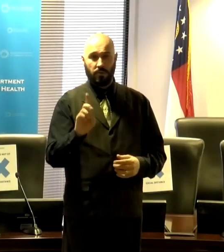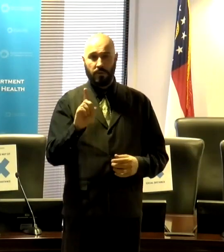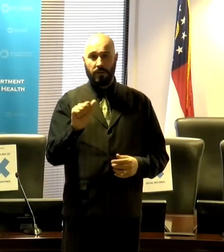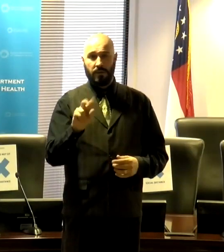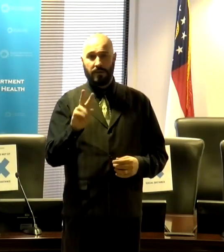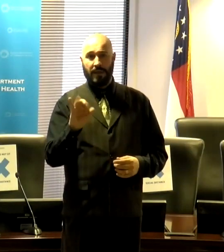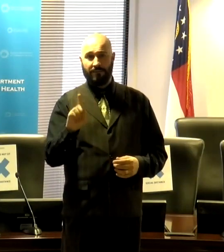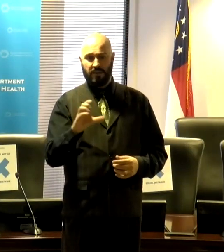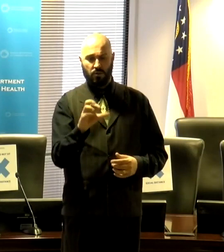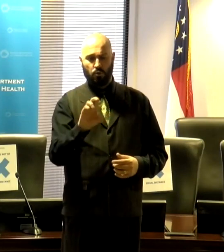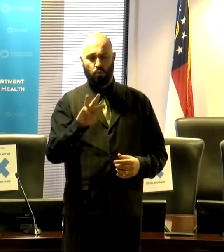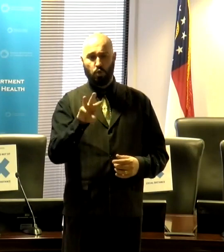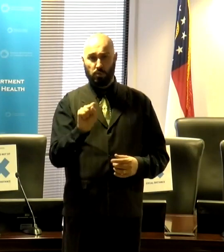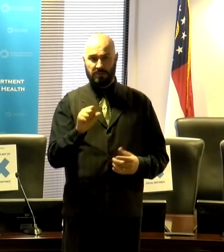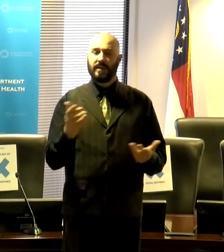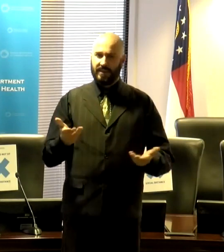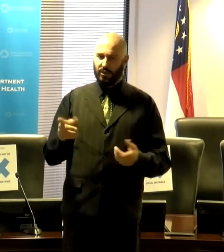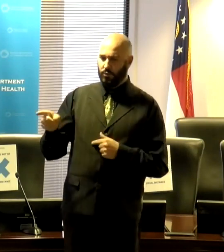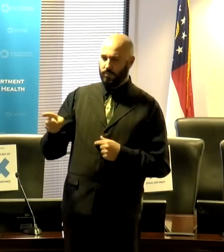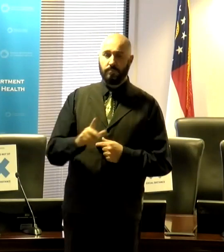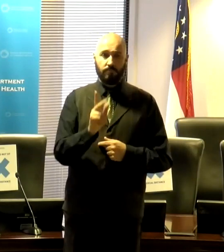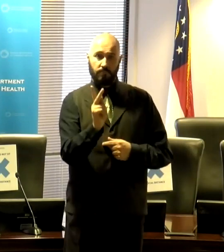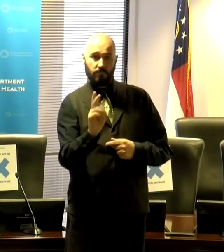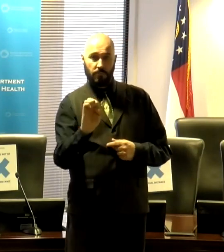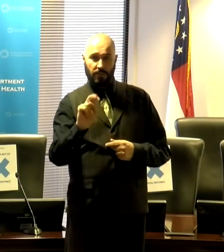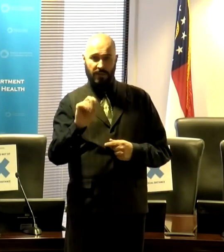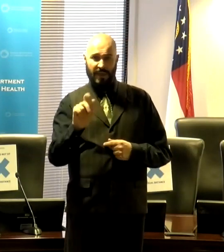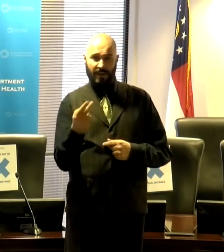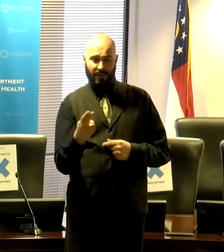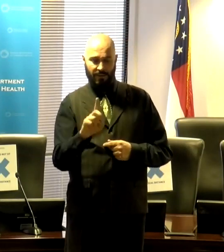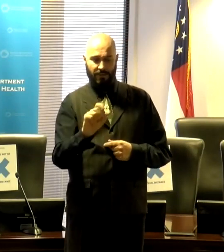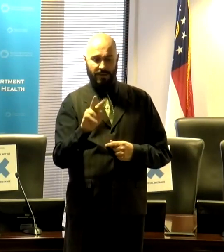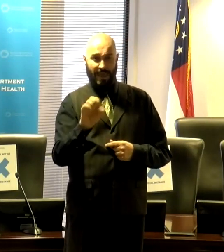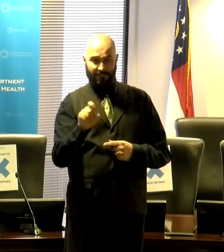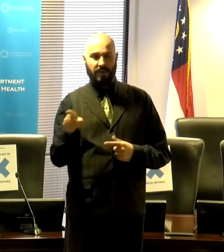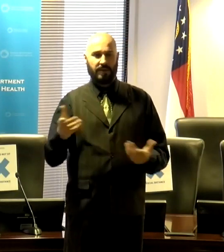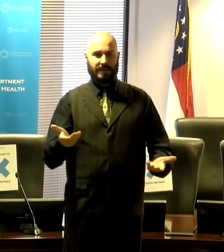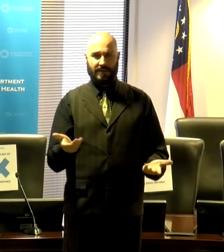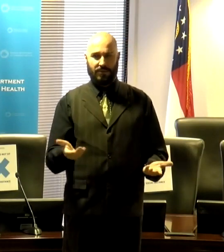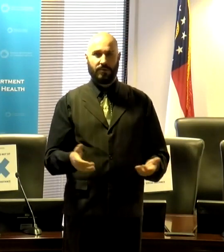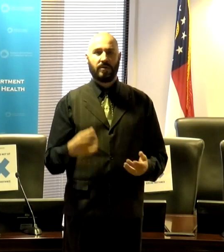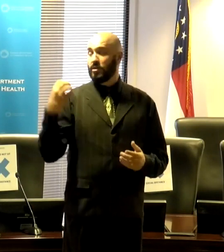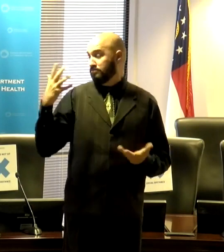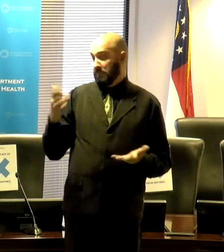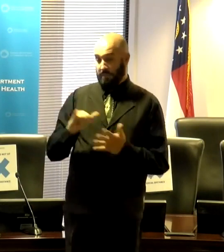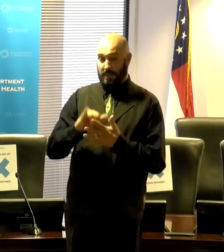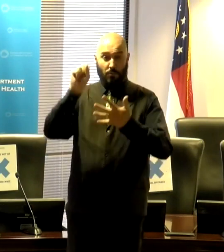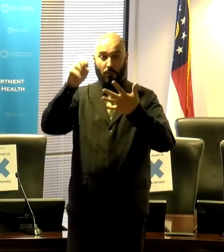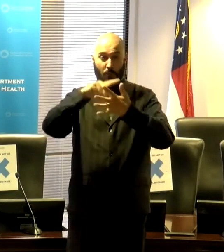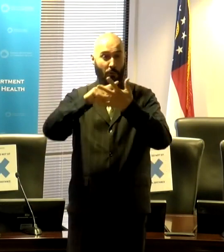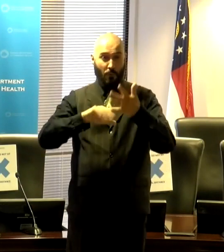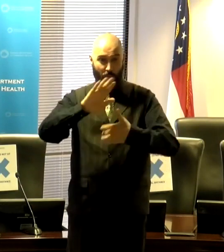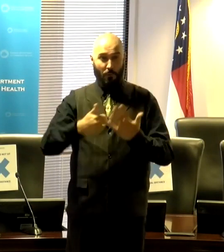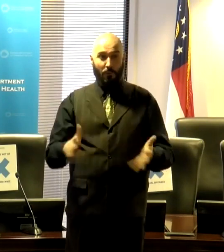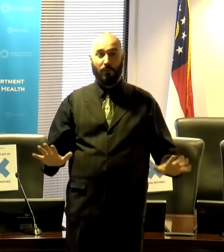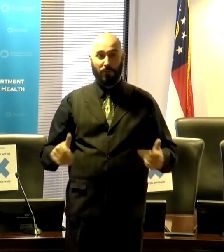Here. Kenneth Davis. Here. Chairman, that concludes my roll call. Thank